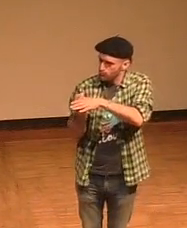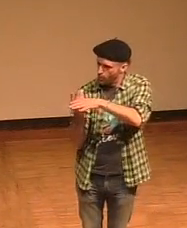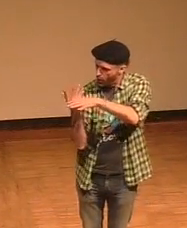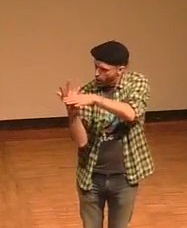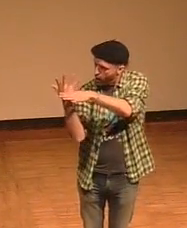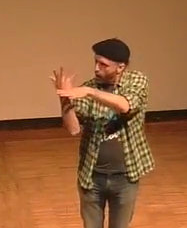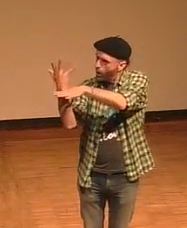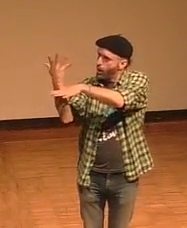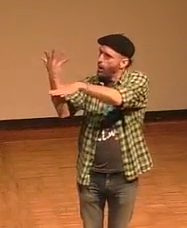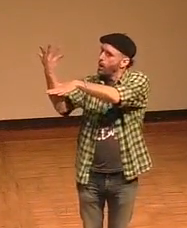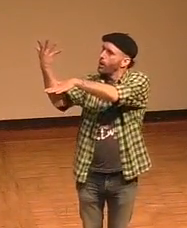it look like?